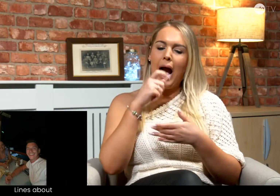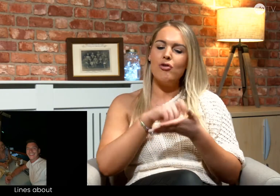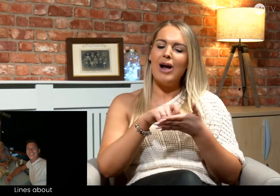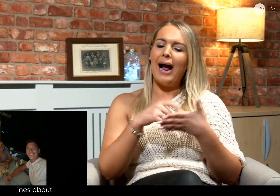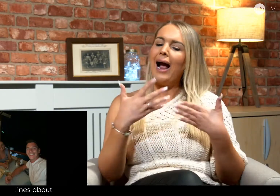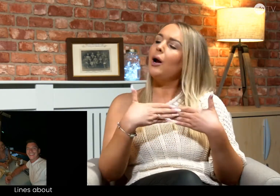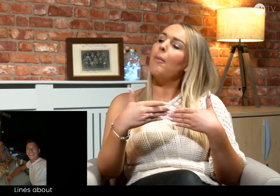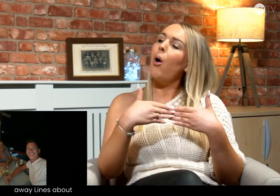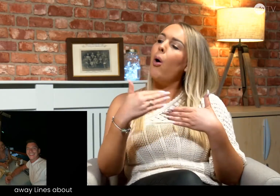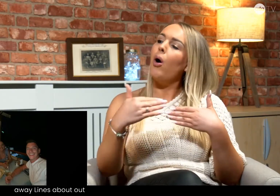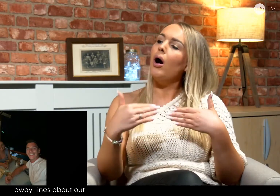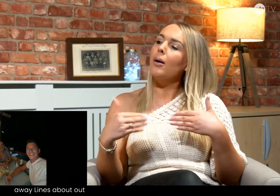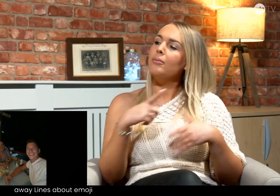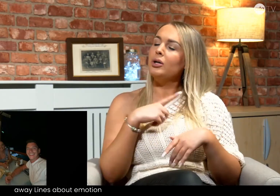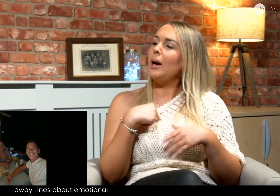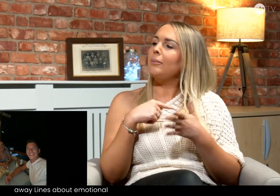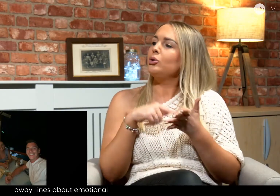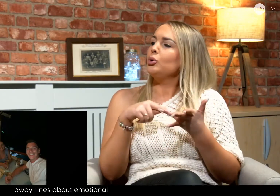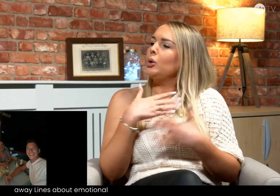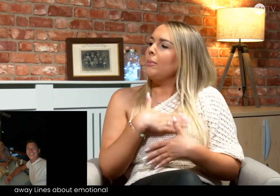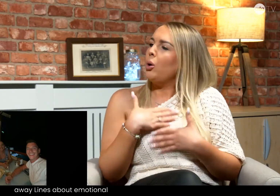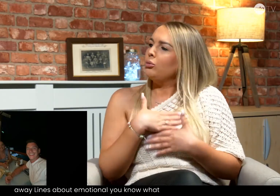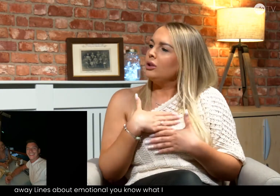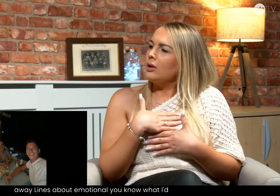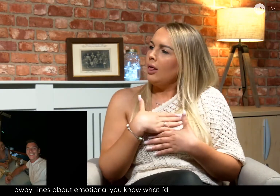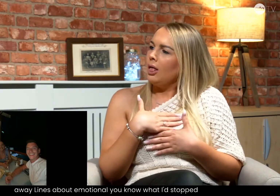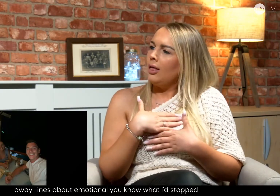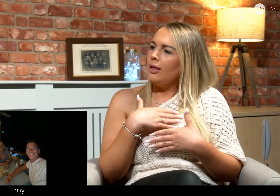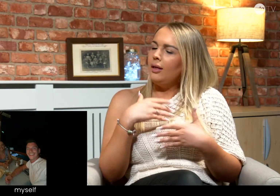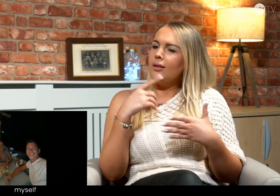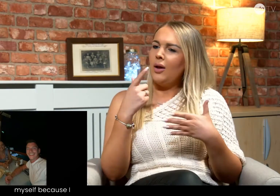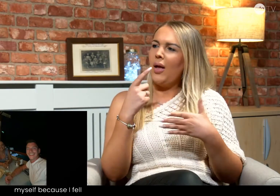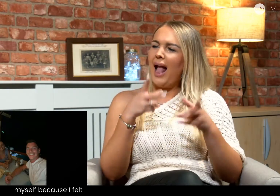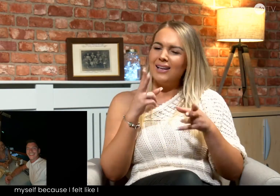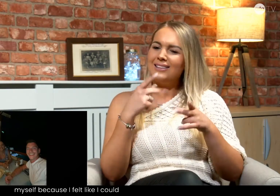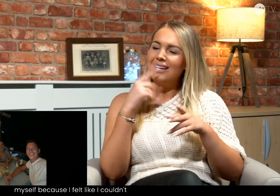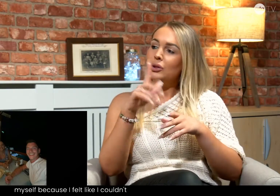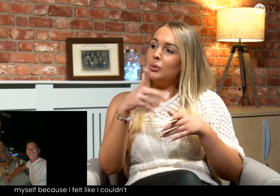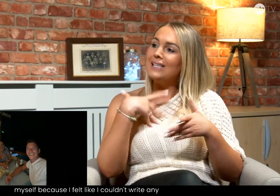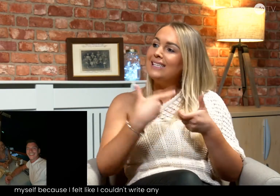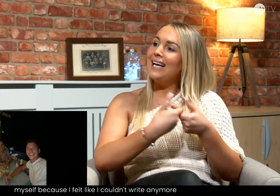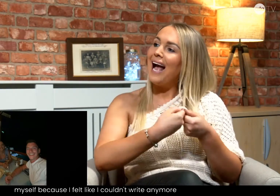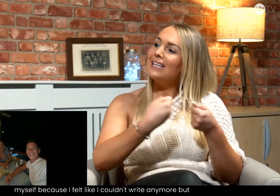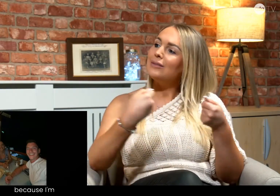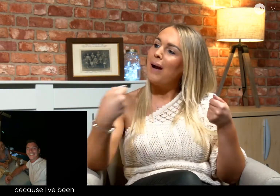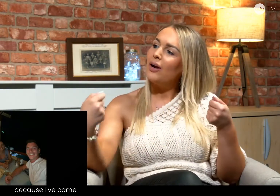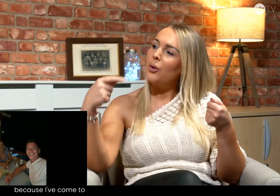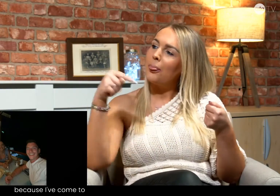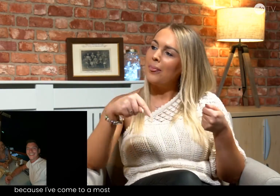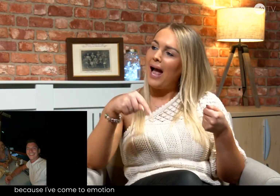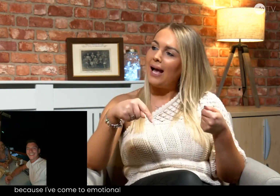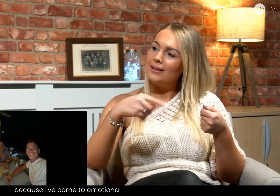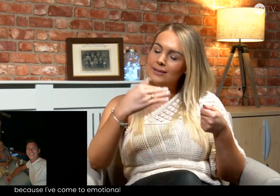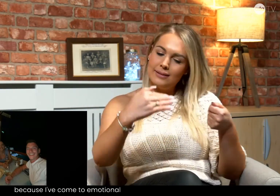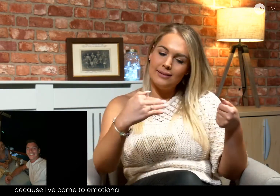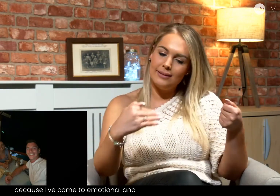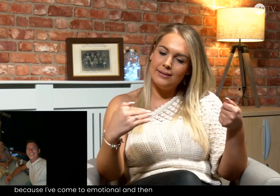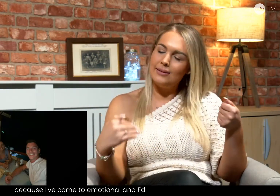emotional, you know, or I'd stopped myself because I felt like I couldn't write anymore because I'd become too emotional. And the editor said, well, no, you need to expand